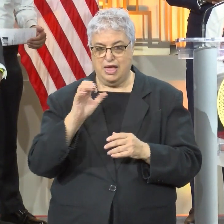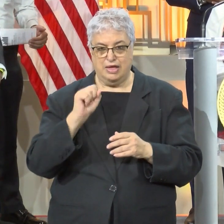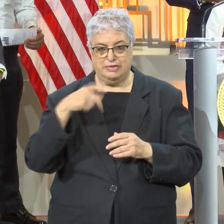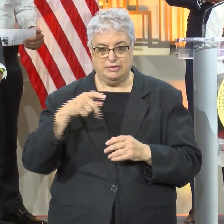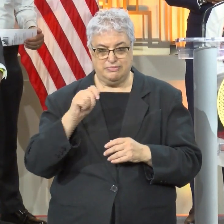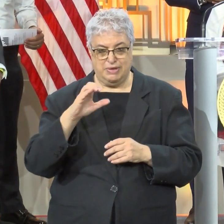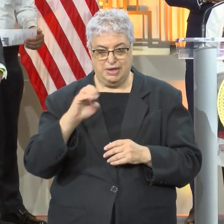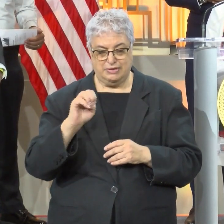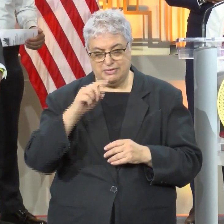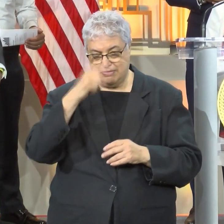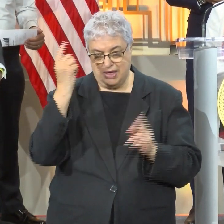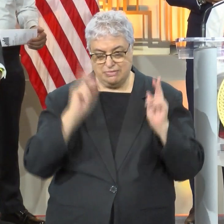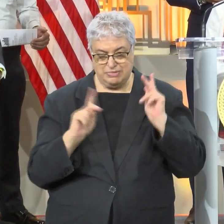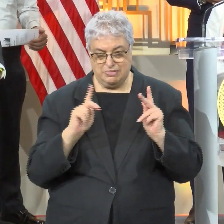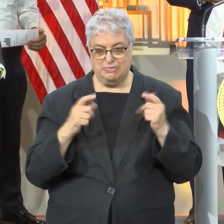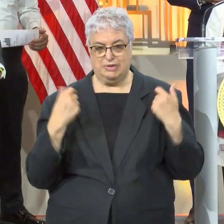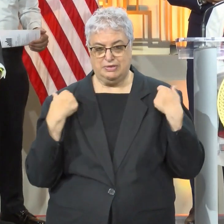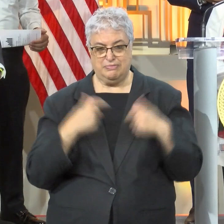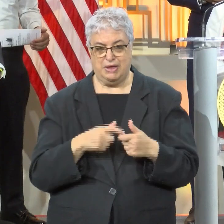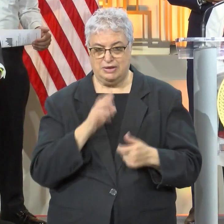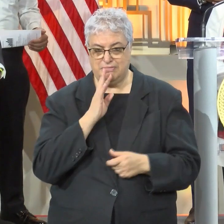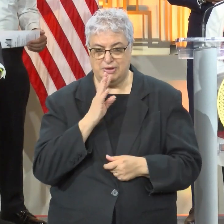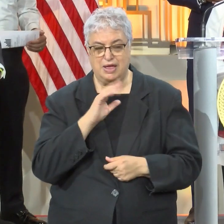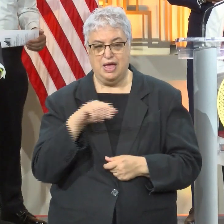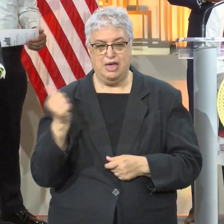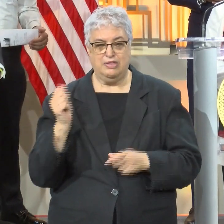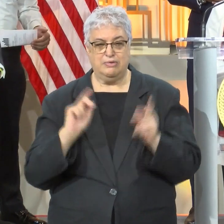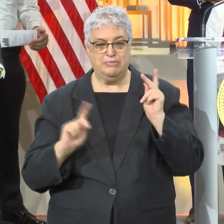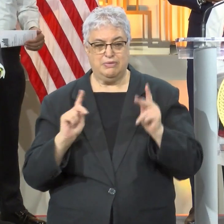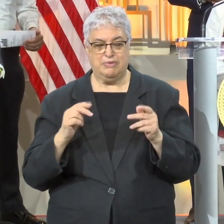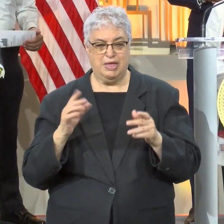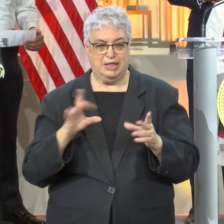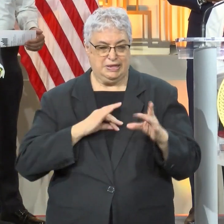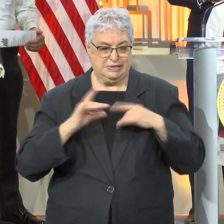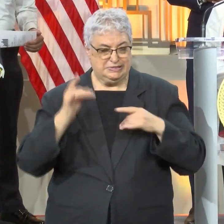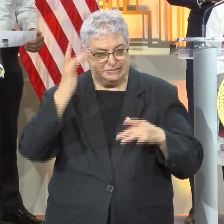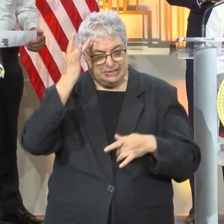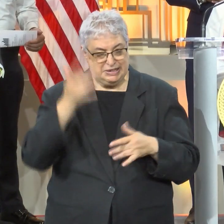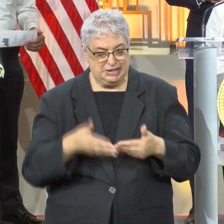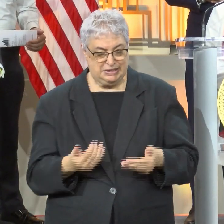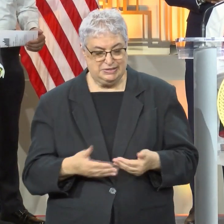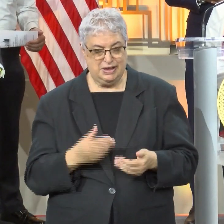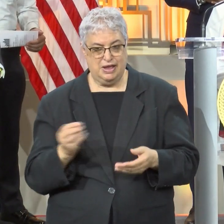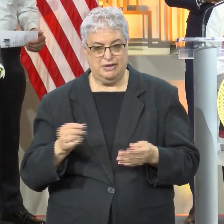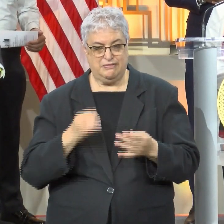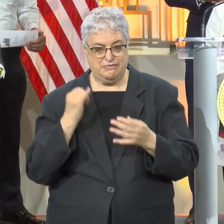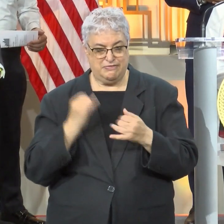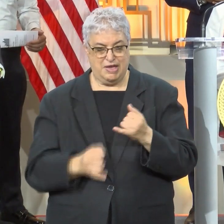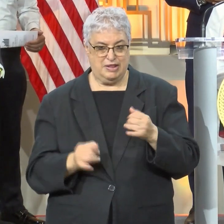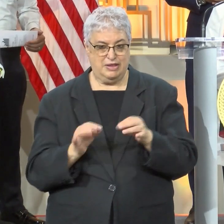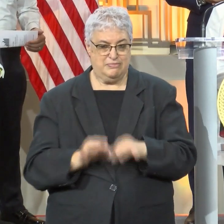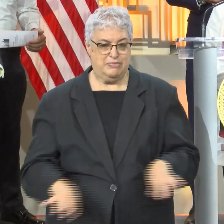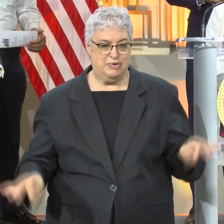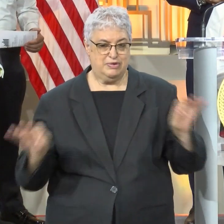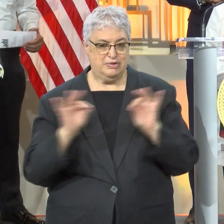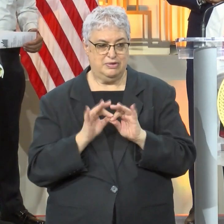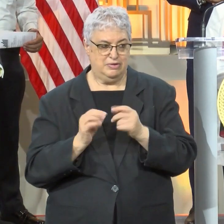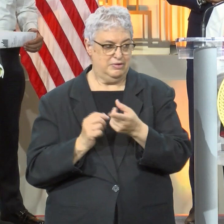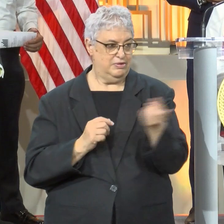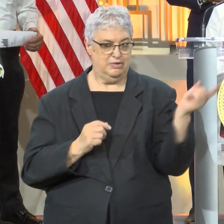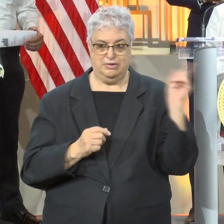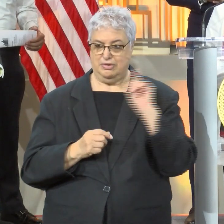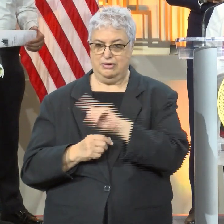Hispanics and African Americans and other vulnerable populations. And then finally, I think it is very important. I don't think any of